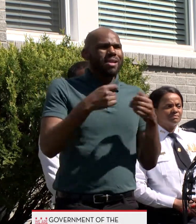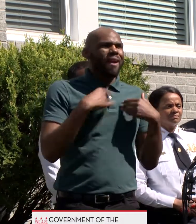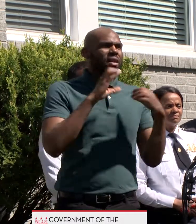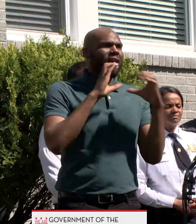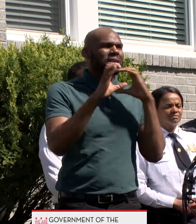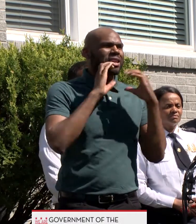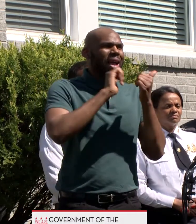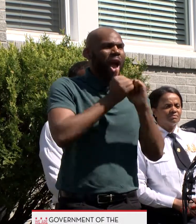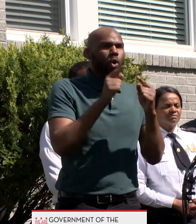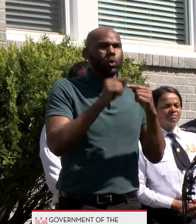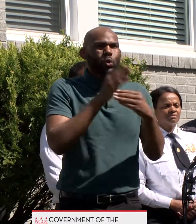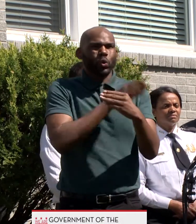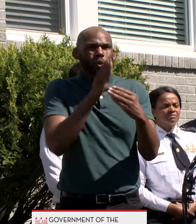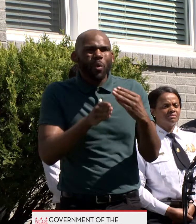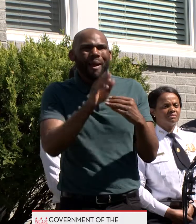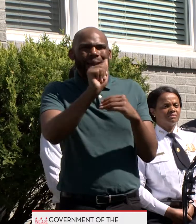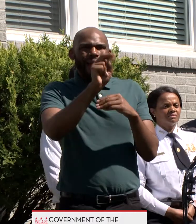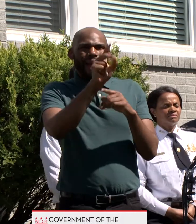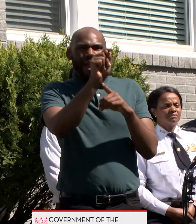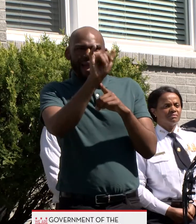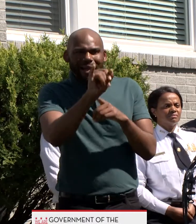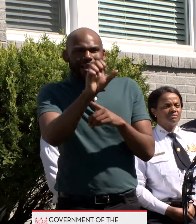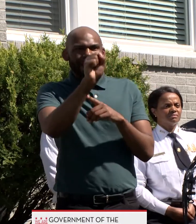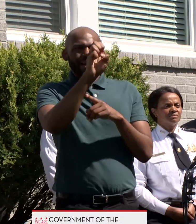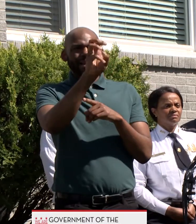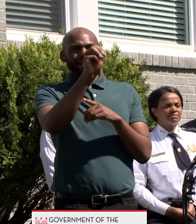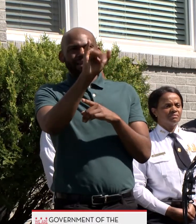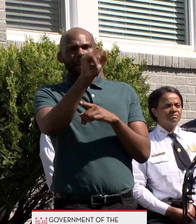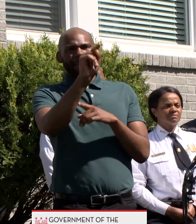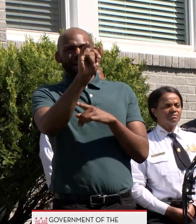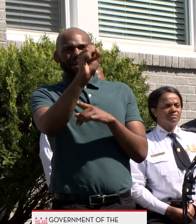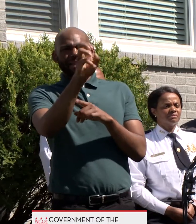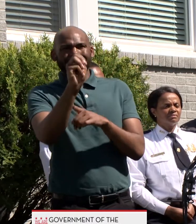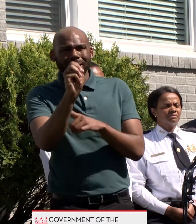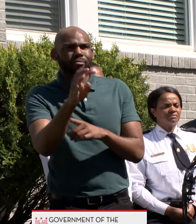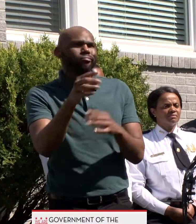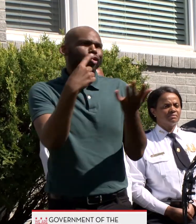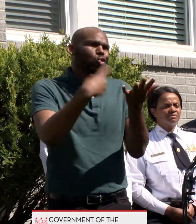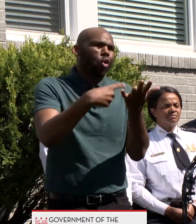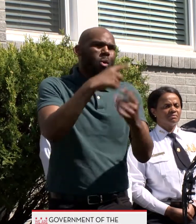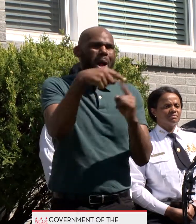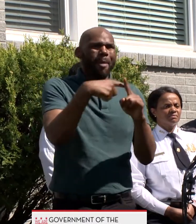about how to end anti-Semitism, and talking about a few individuals won't do it.